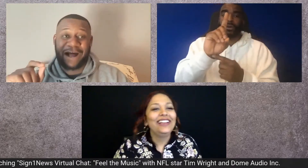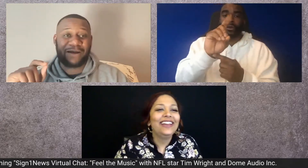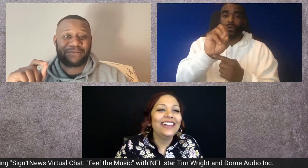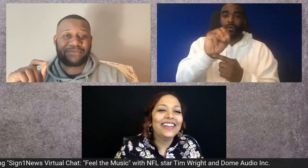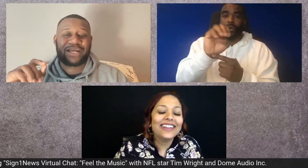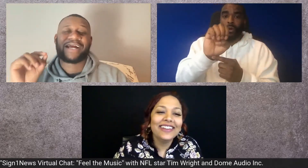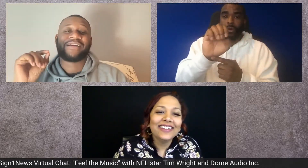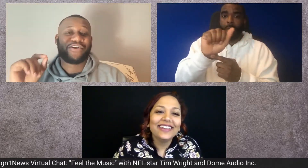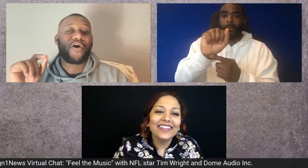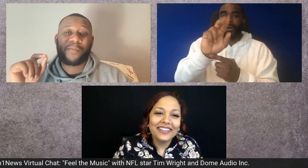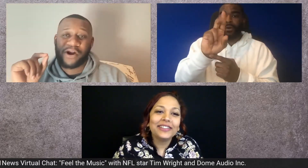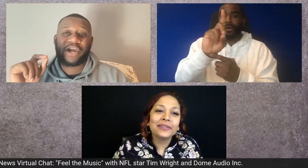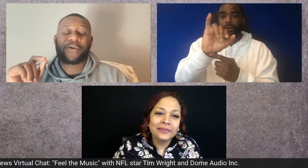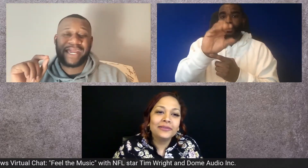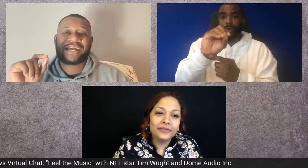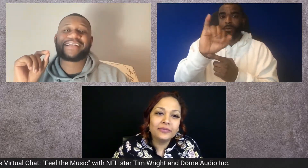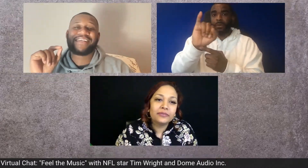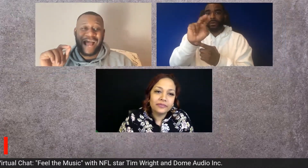domeaudioinc.com,